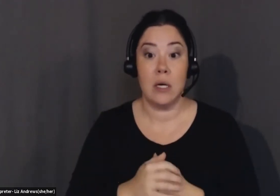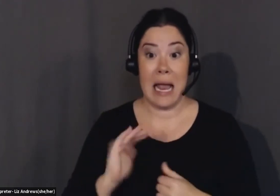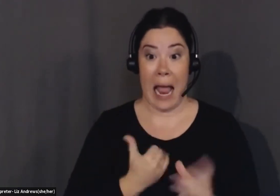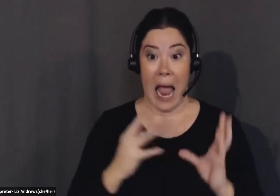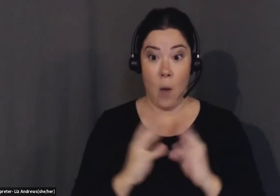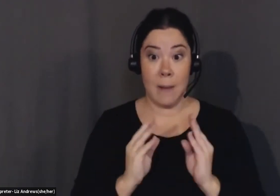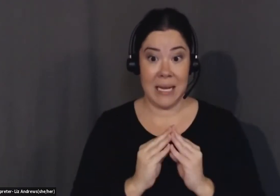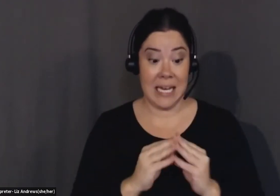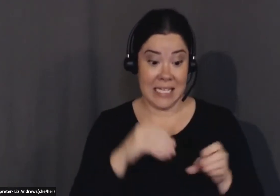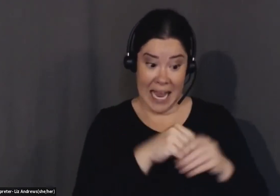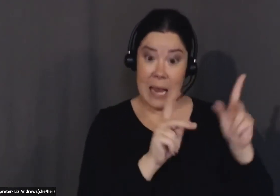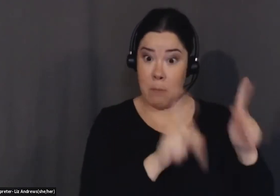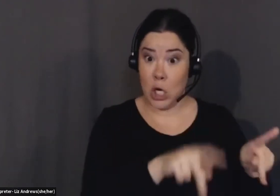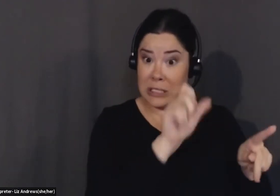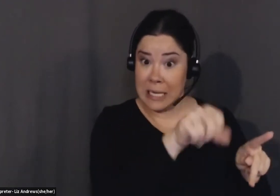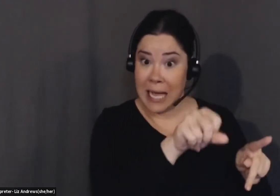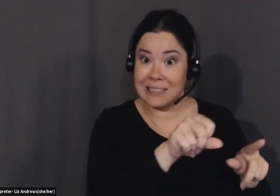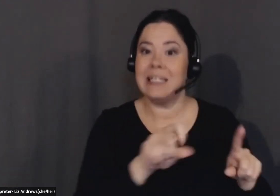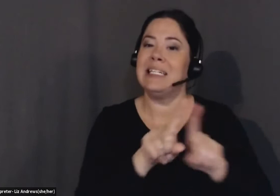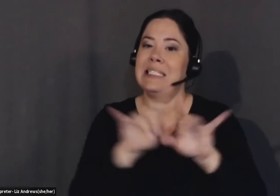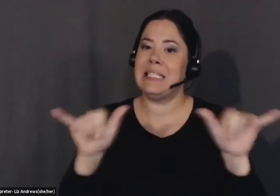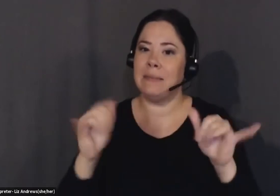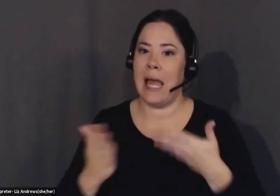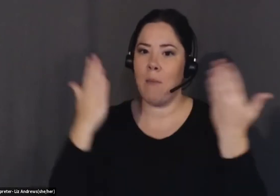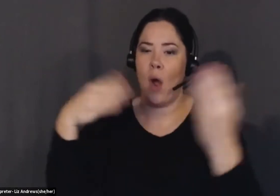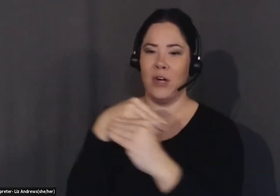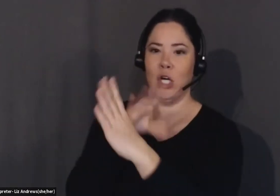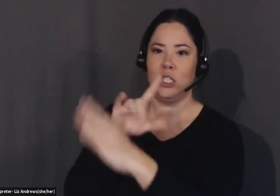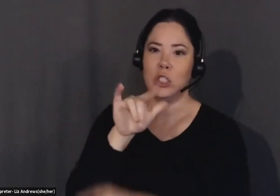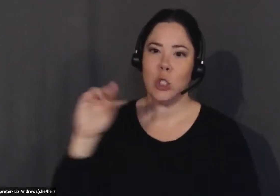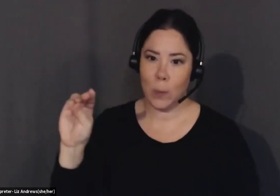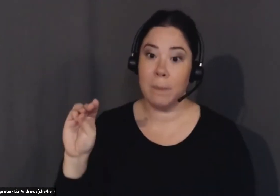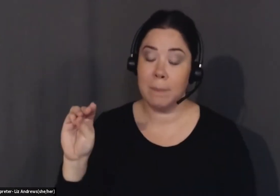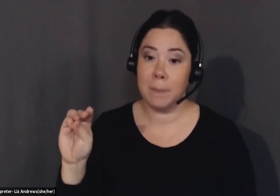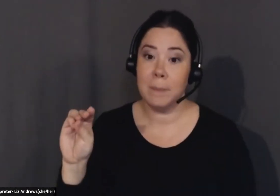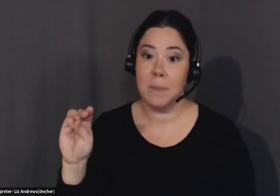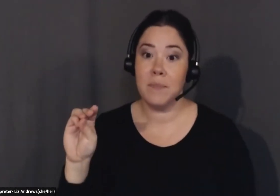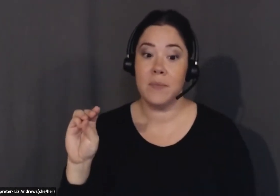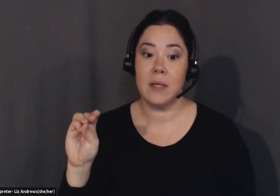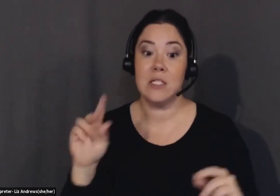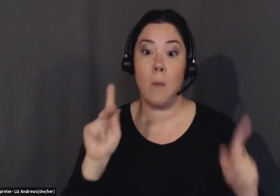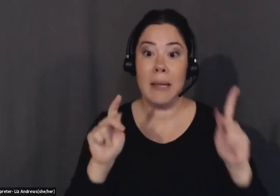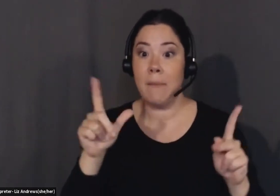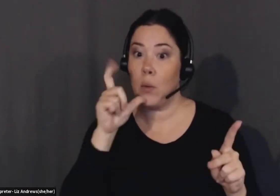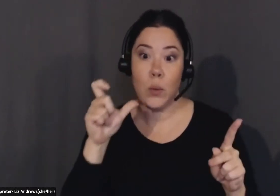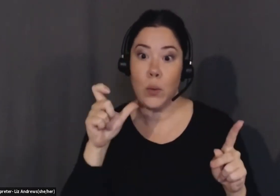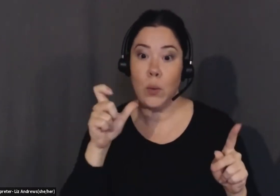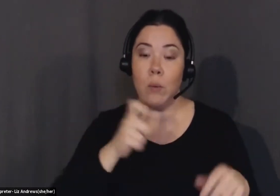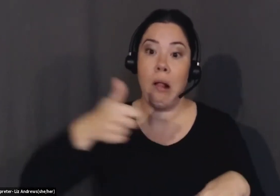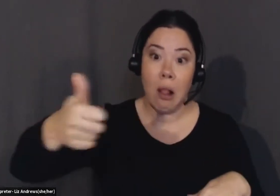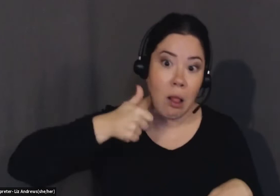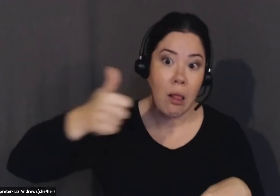to in person, but we do offer the Zoom as a hybrid so that people that are further away or